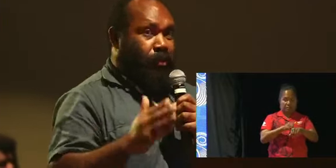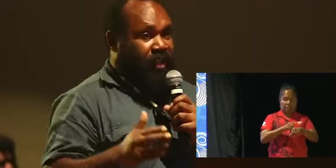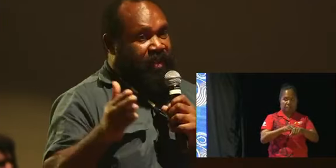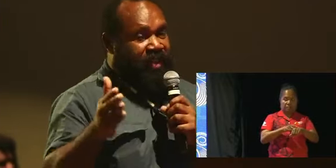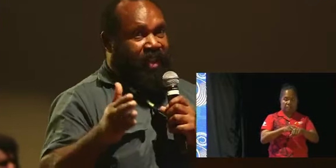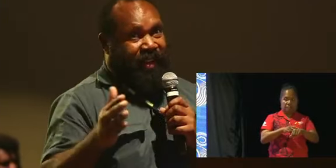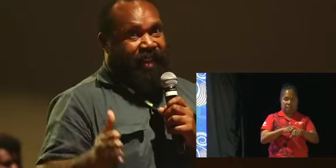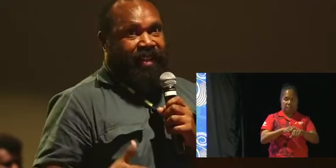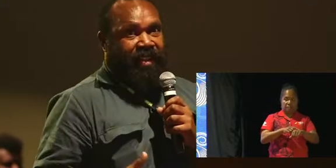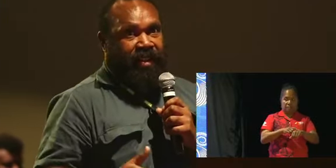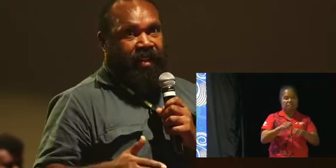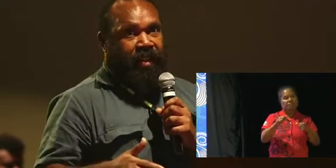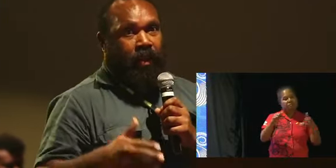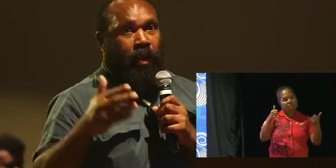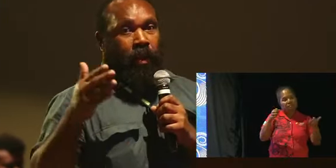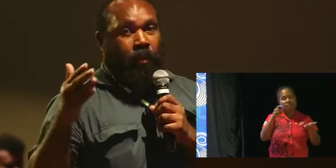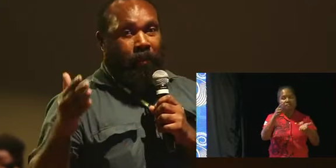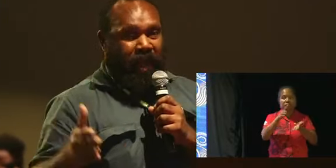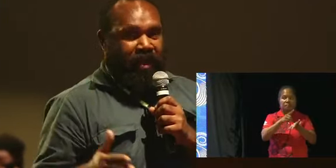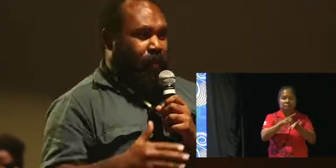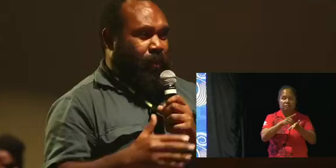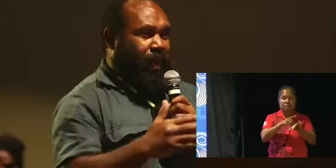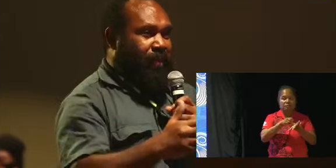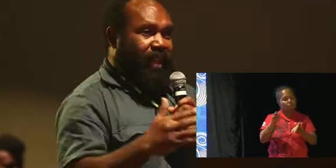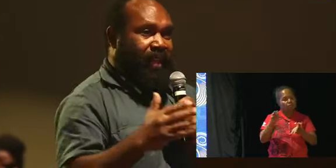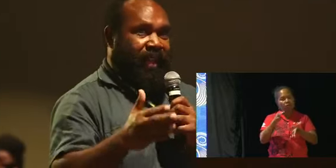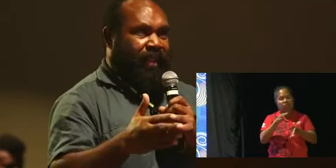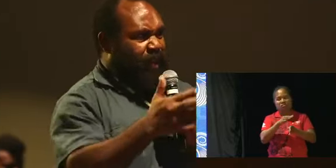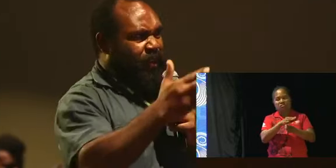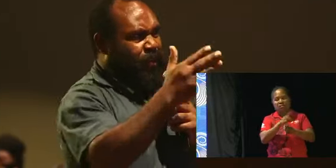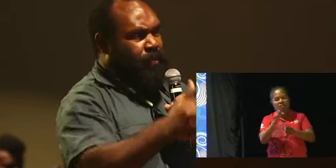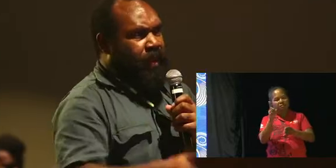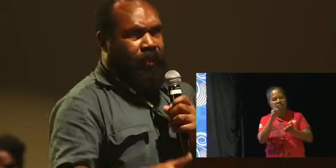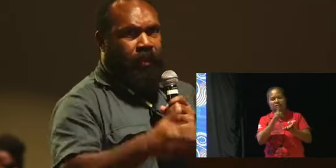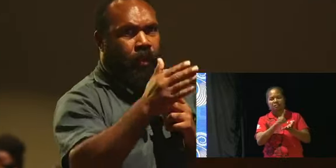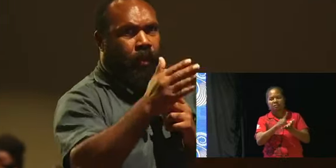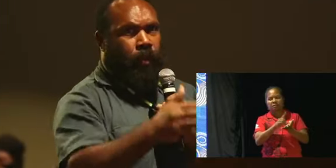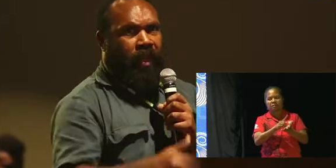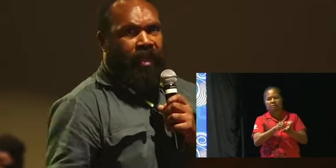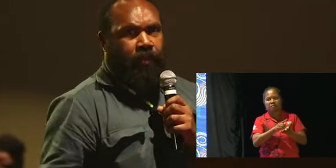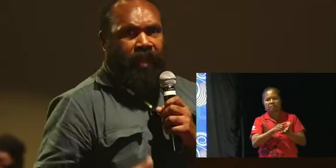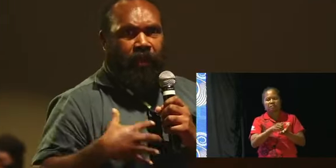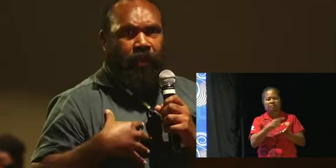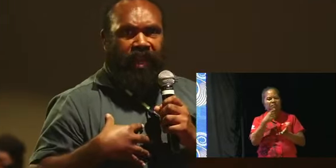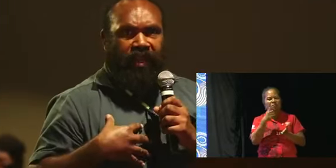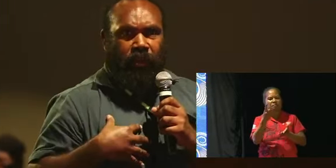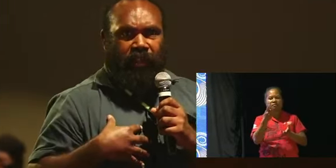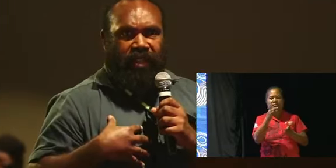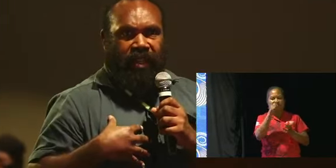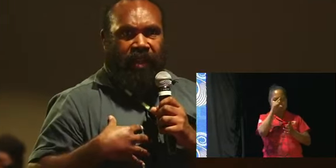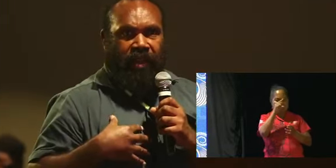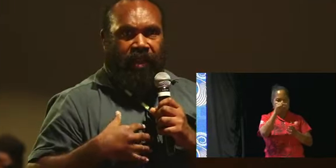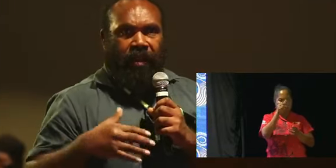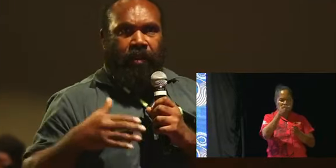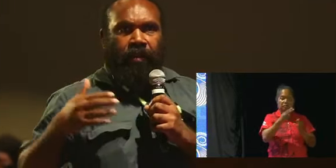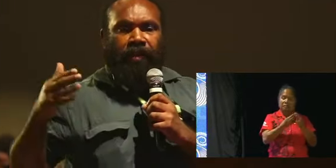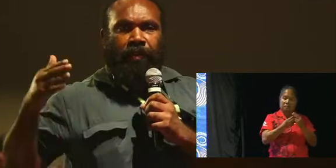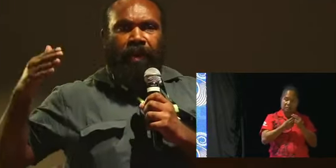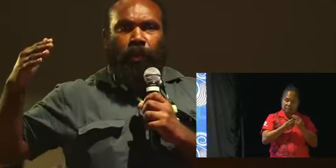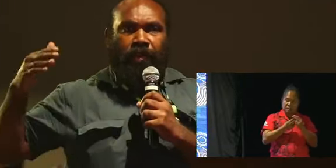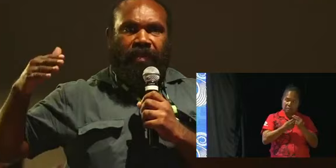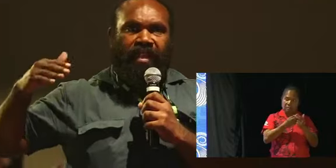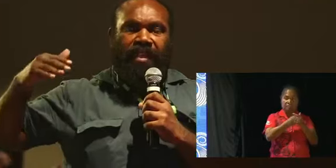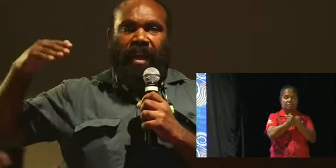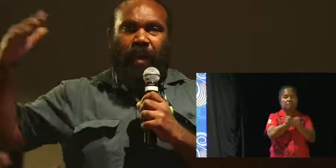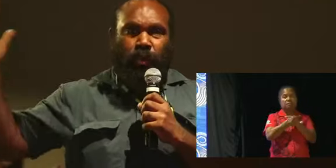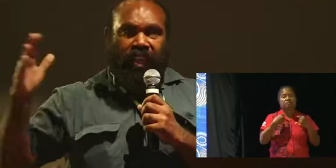pa abrushim this la date or mark or one kind date because you pa put him low one time na me worry lo this la me pa